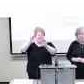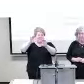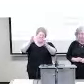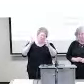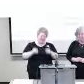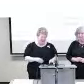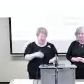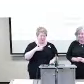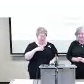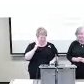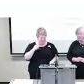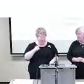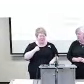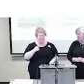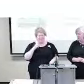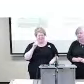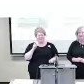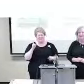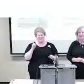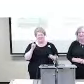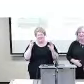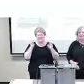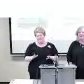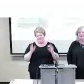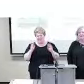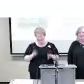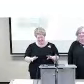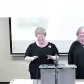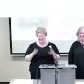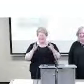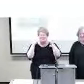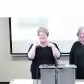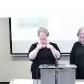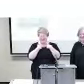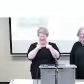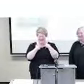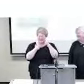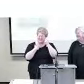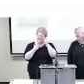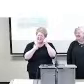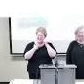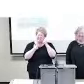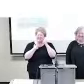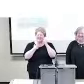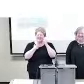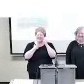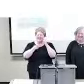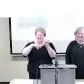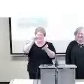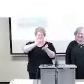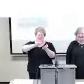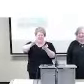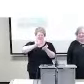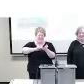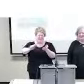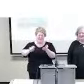they become more important well my favorite to-do list is the dump list this is how my brain works everything i need to